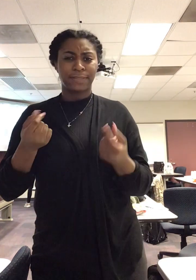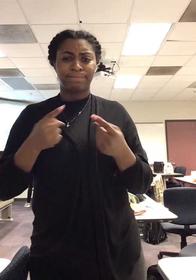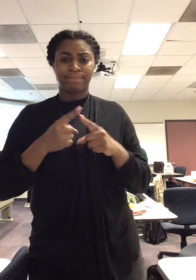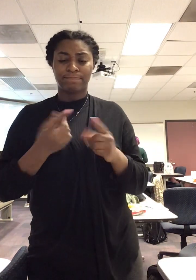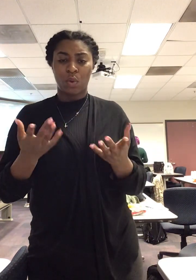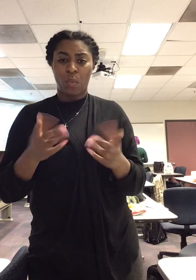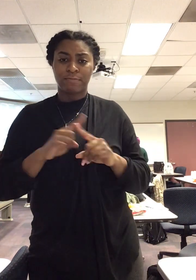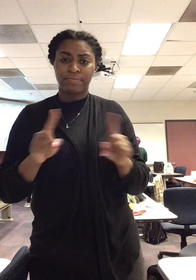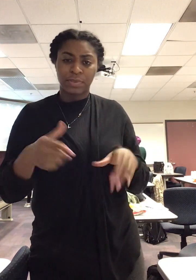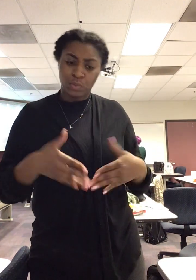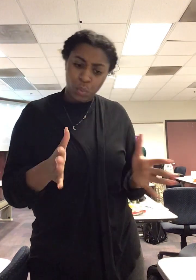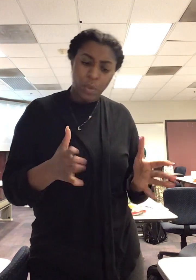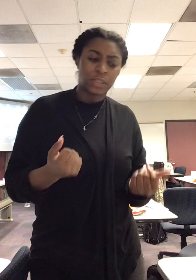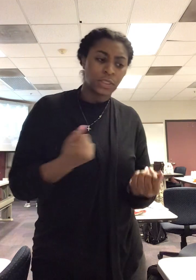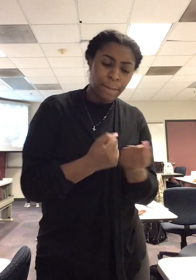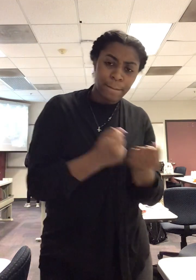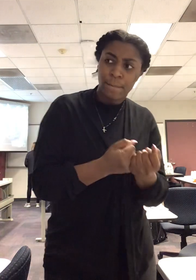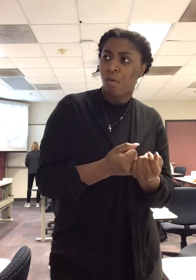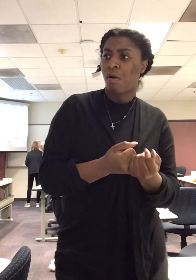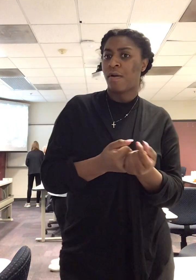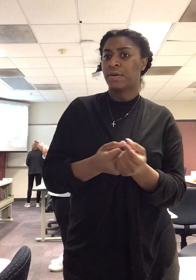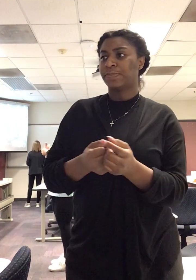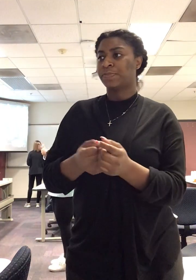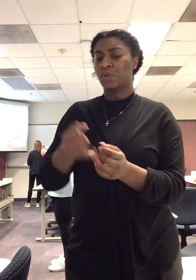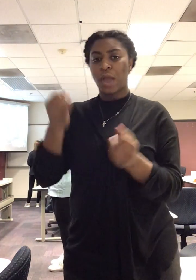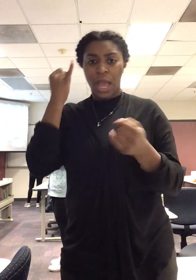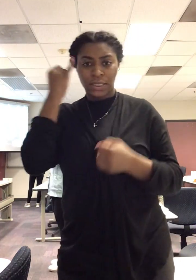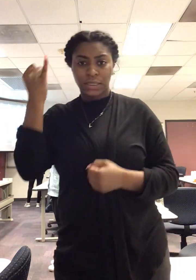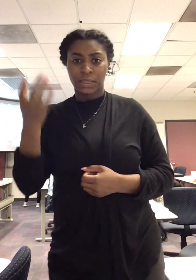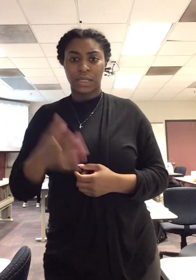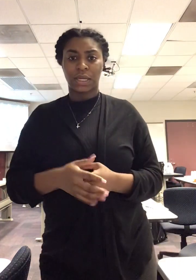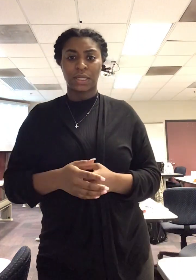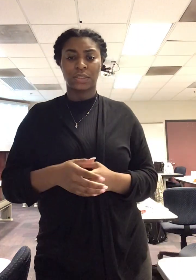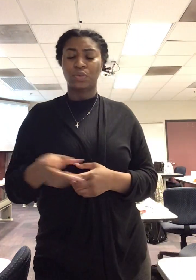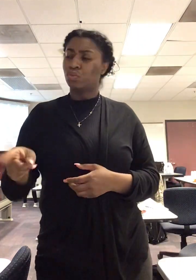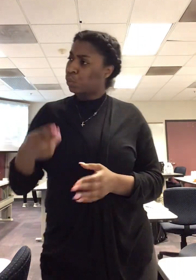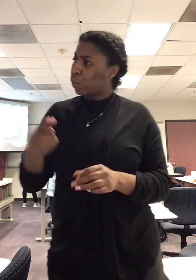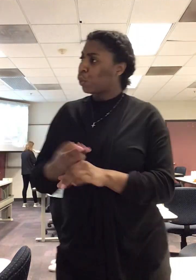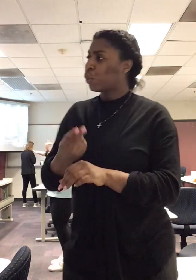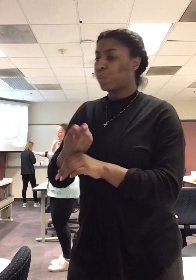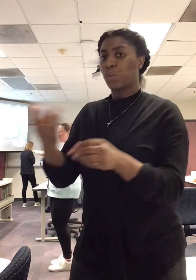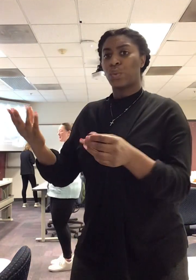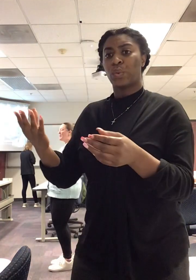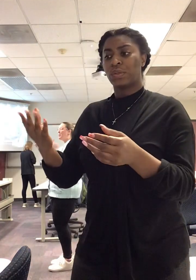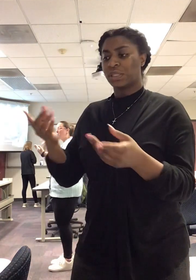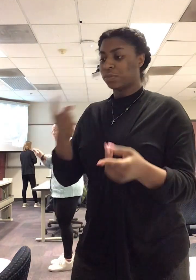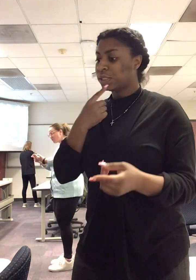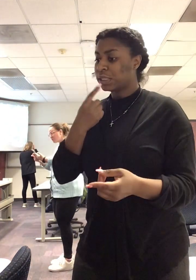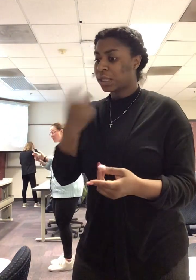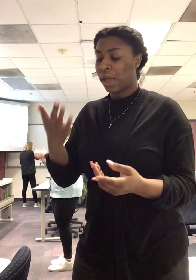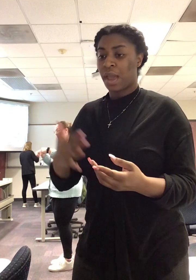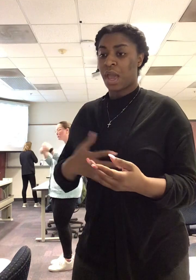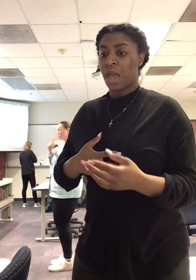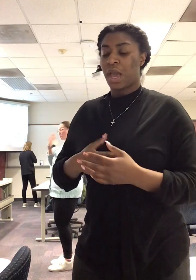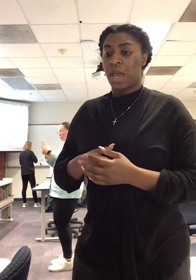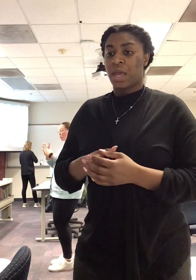You could use some of those things and say what and prove it. Like you could show where you saw it, or you could tell